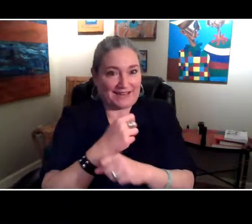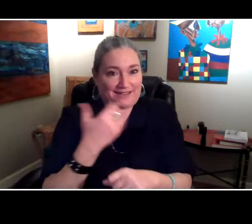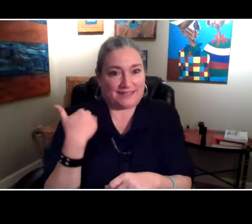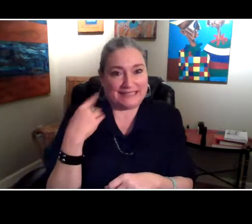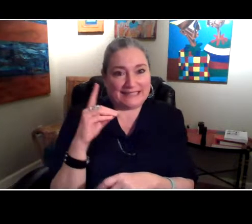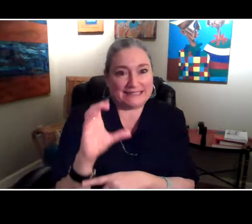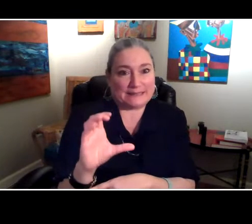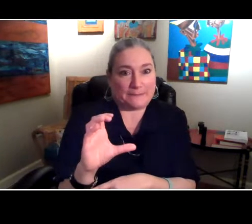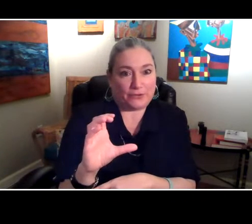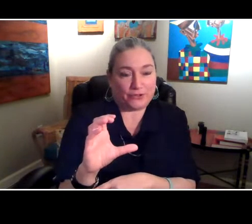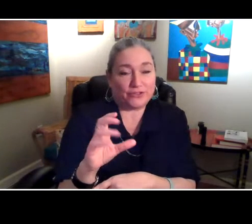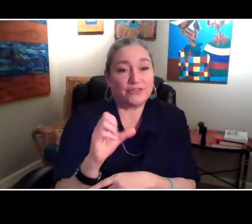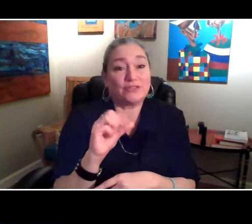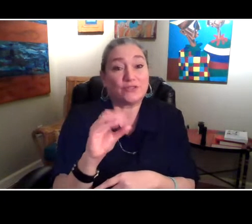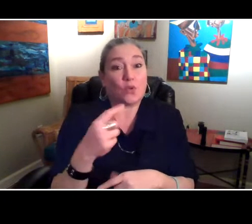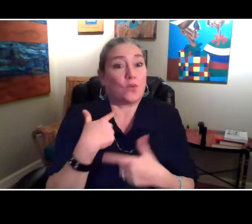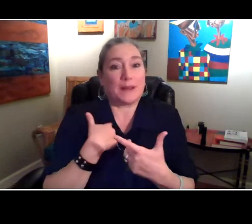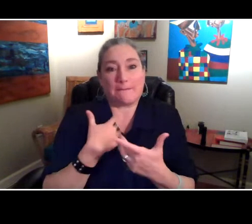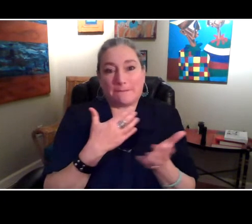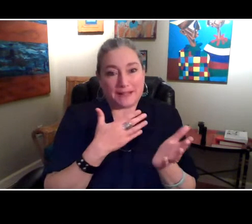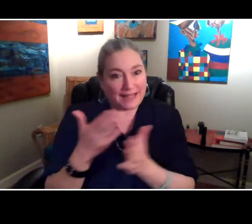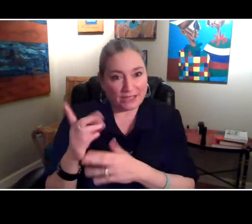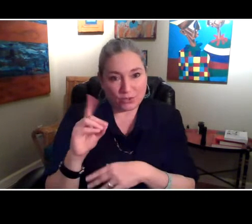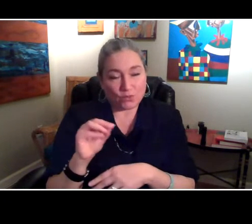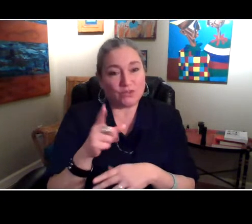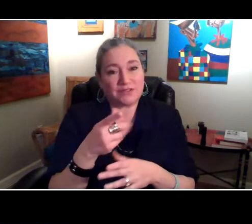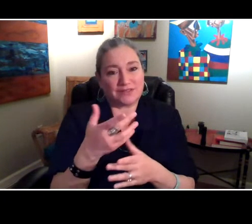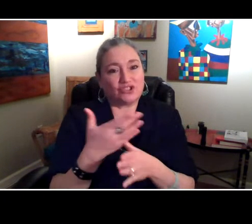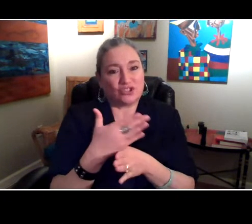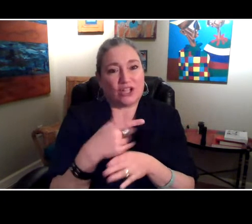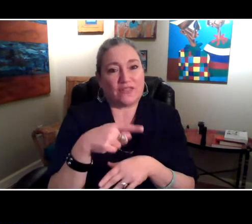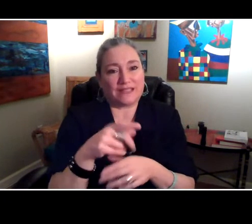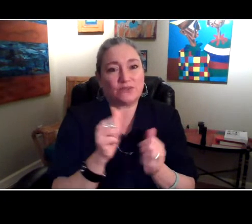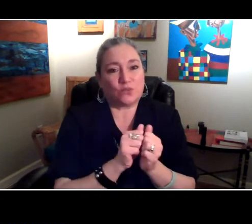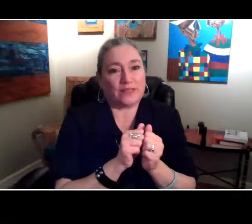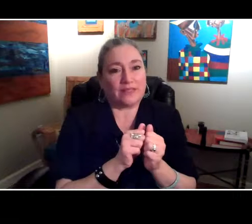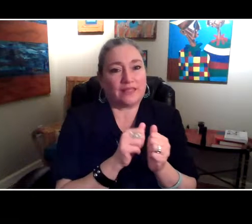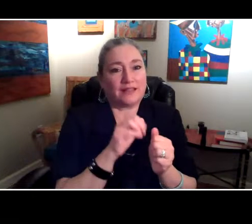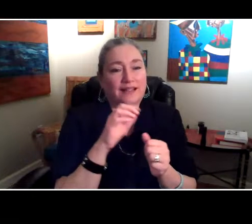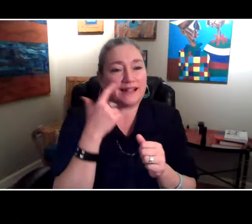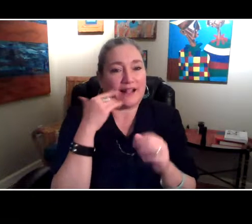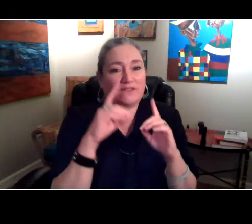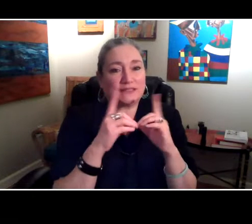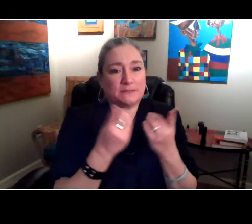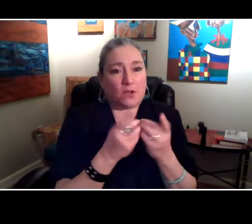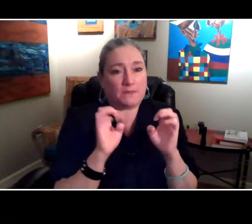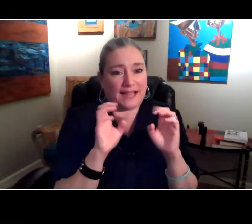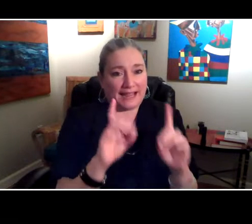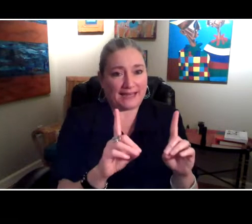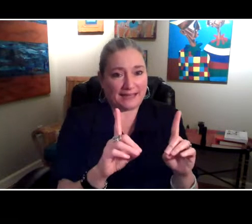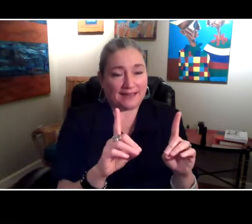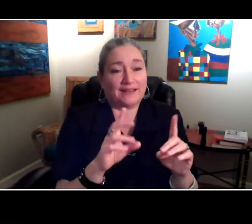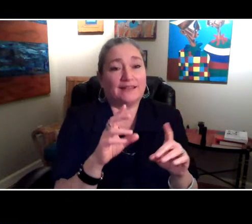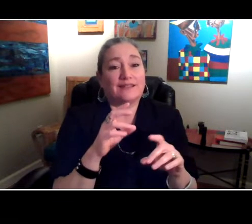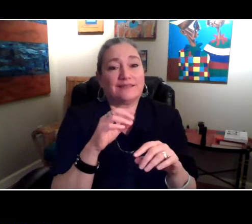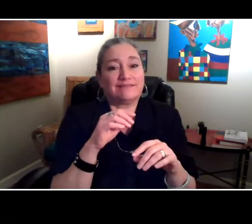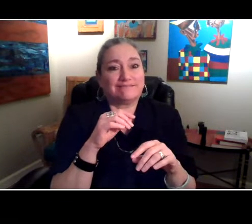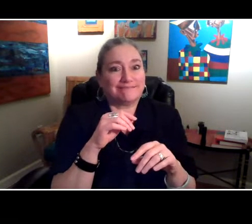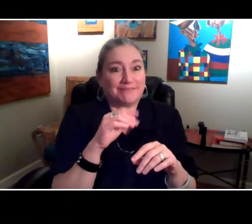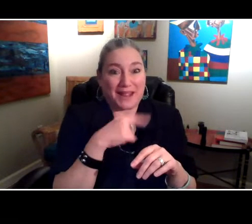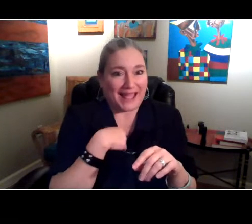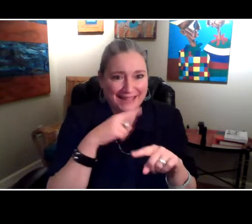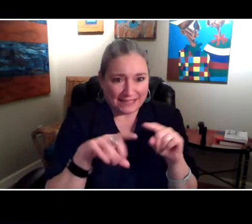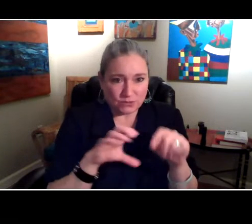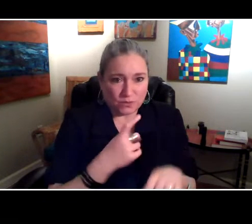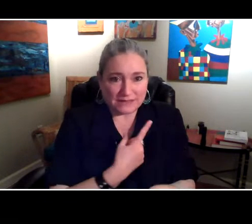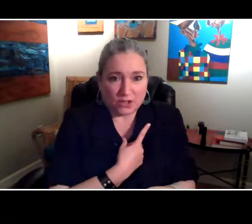This research is still fresh. I literally just defended it in December, so it's still new, and we have to think about